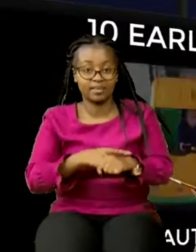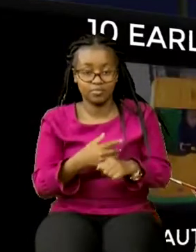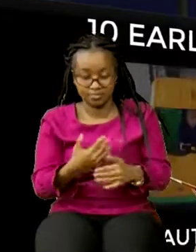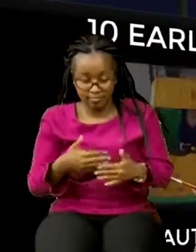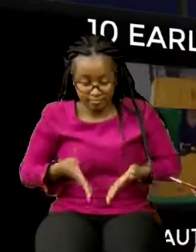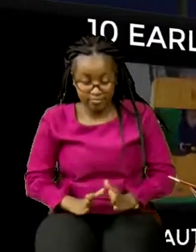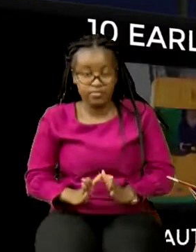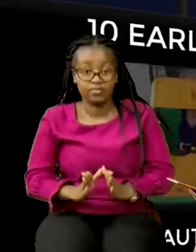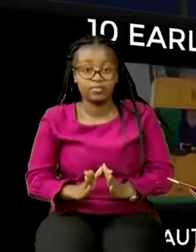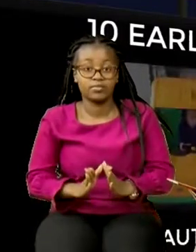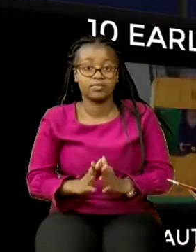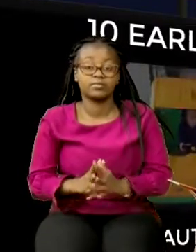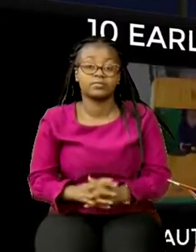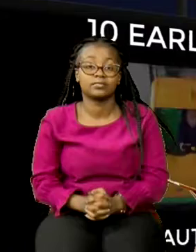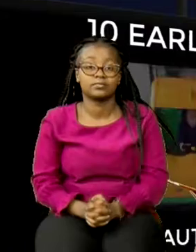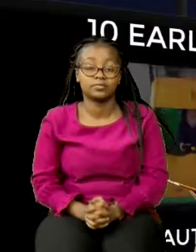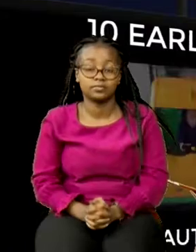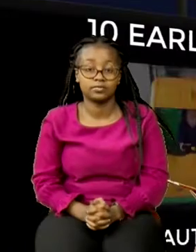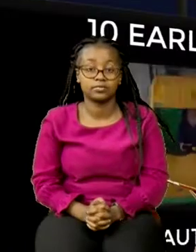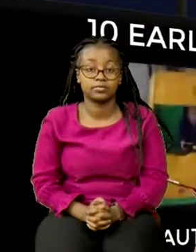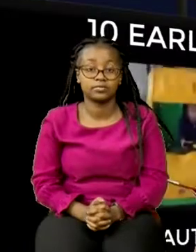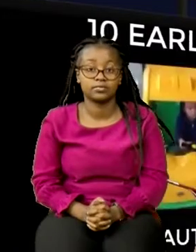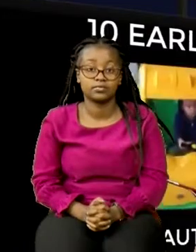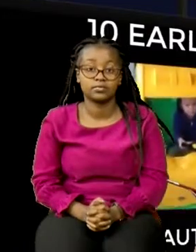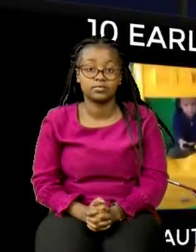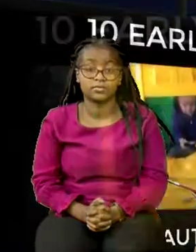young. Obed, over to you.